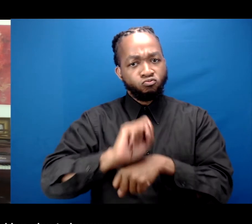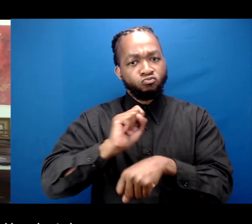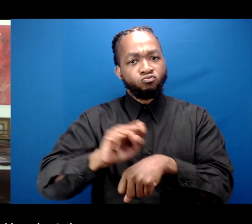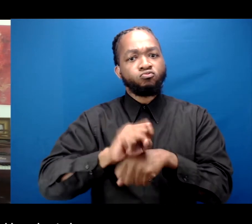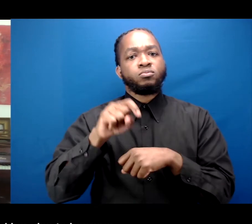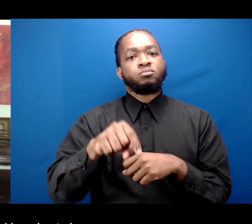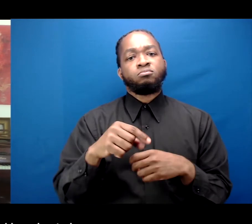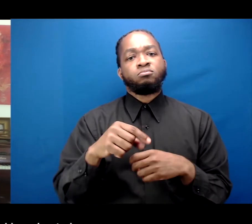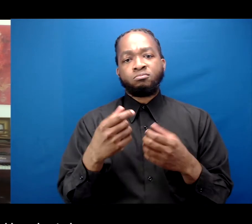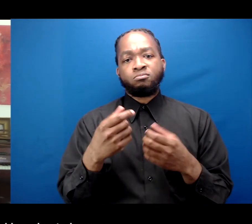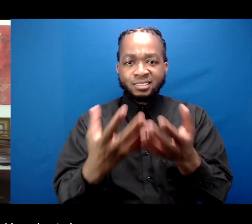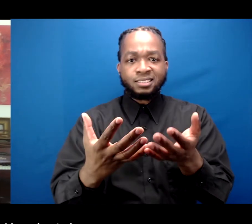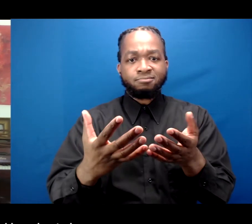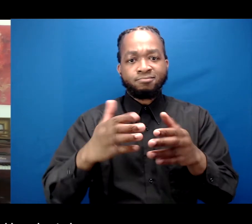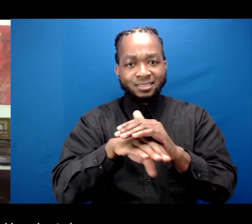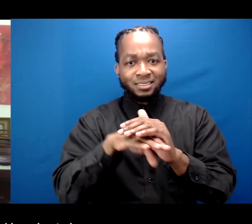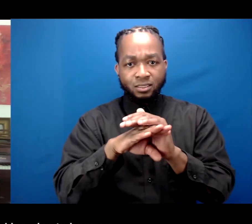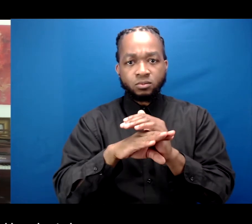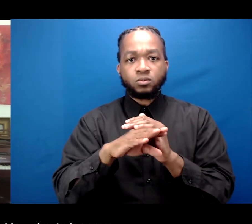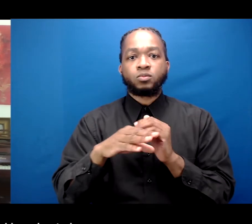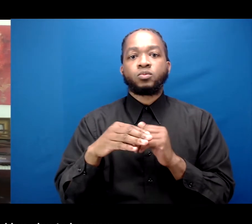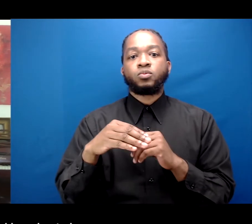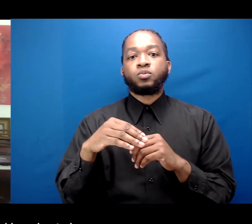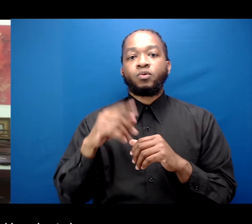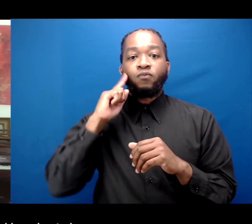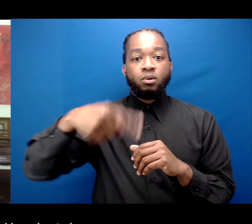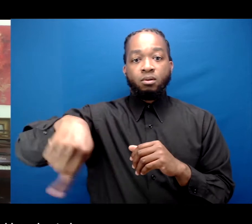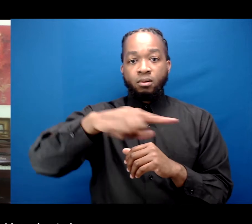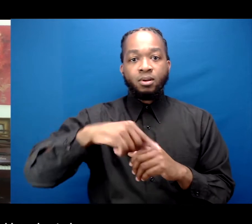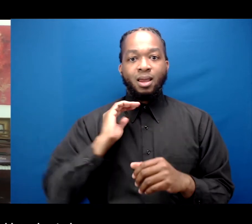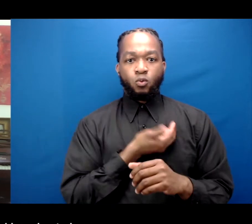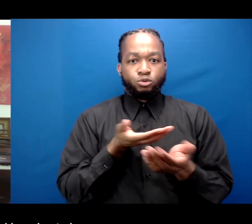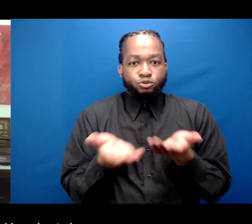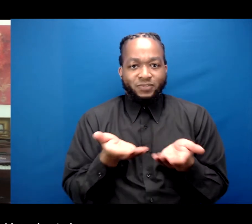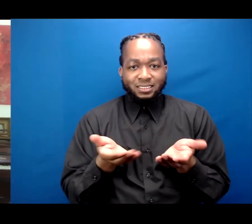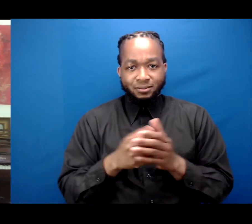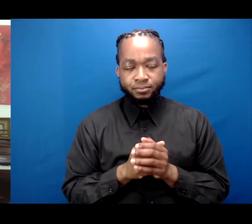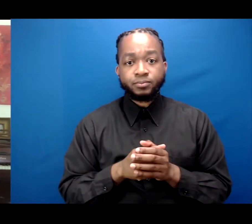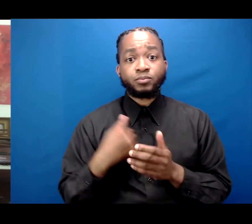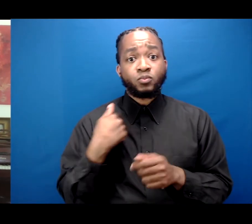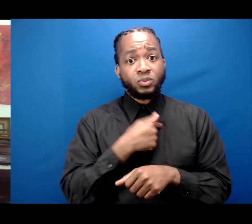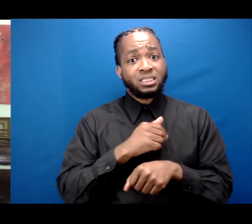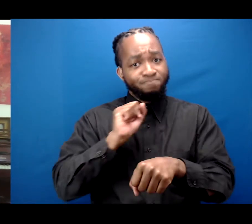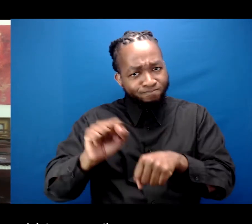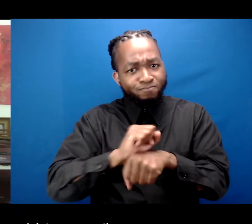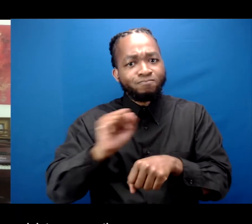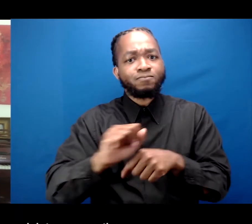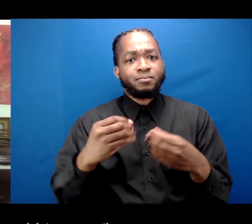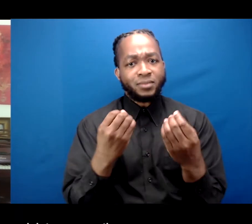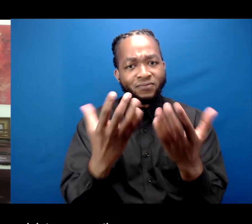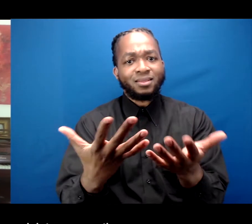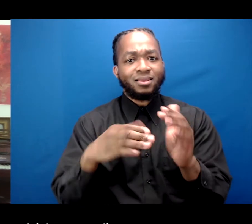service. We are working also to improve equal access and inclusion beyond Facebook as well. To put